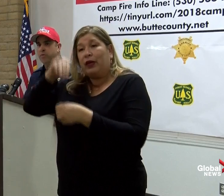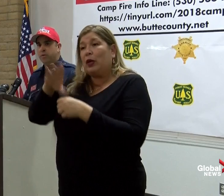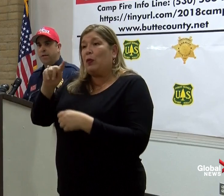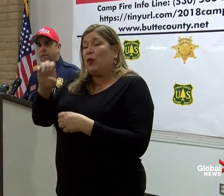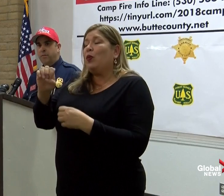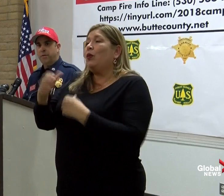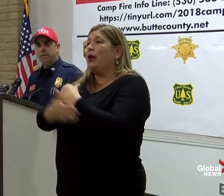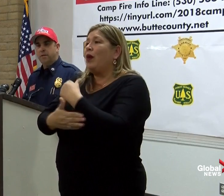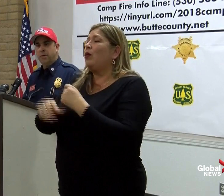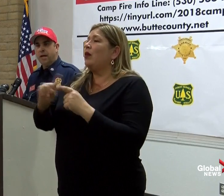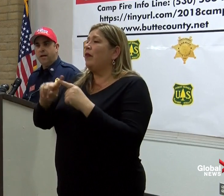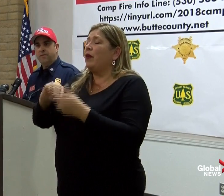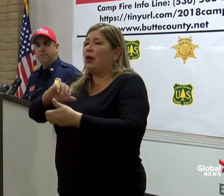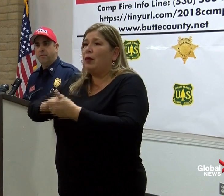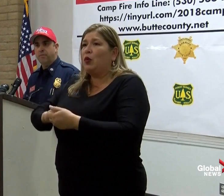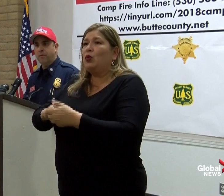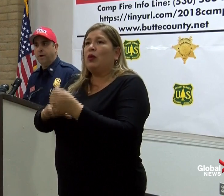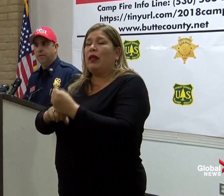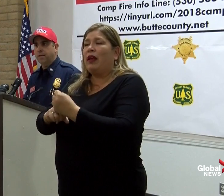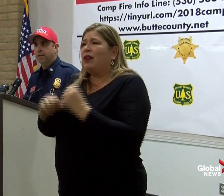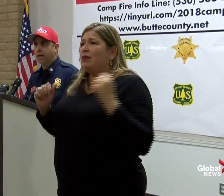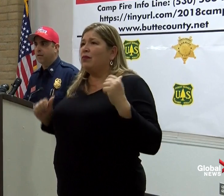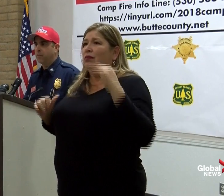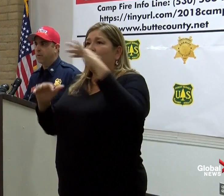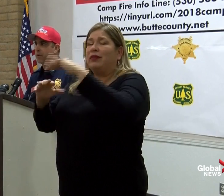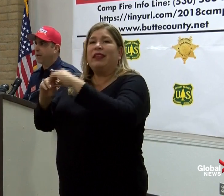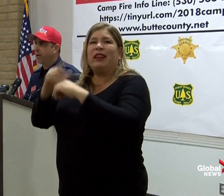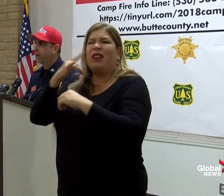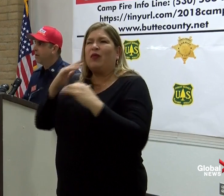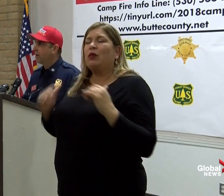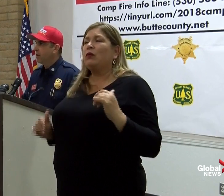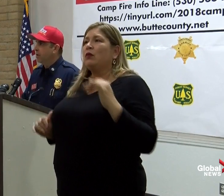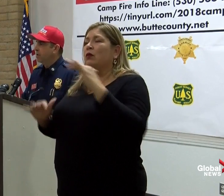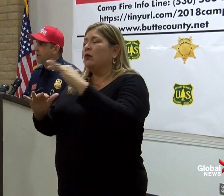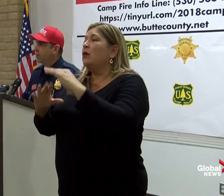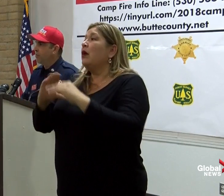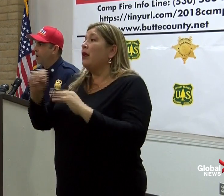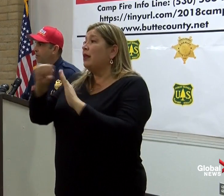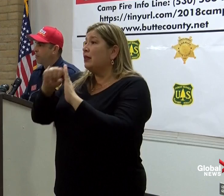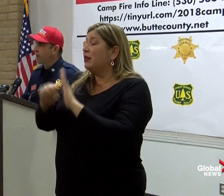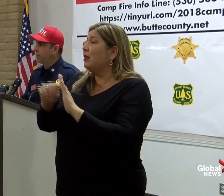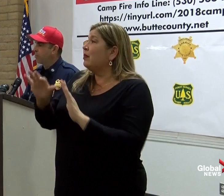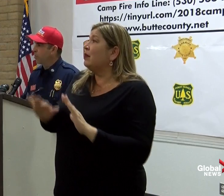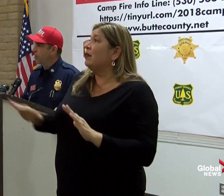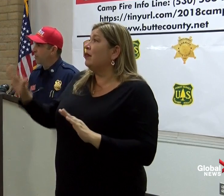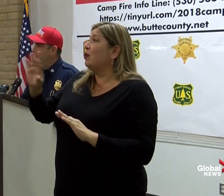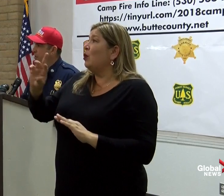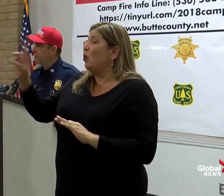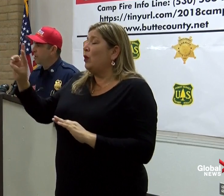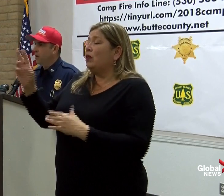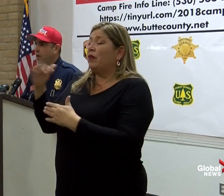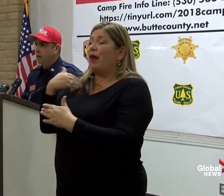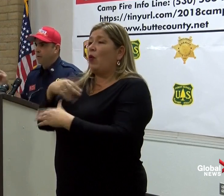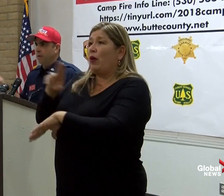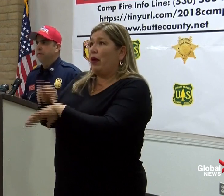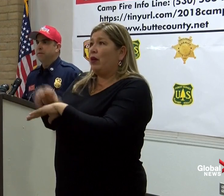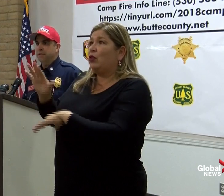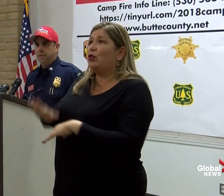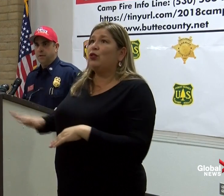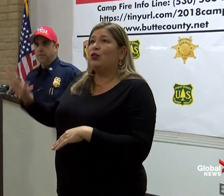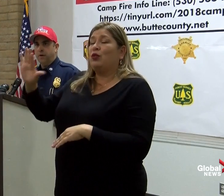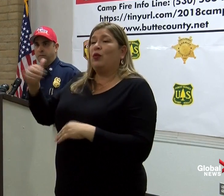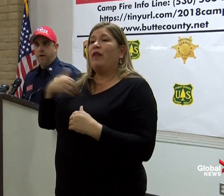all the mutual aid companies that we have from throughout the state of California and states throughout the western portion of our nation, we